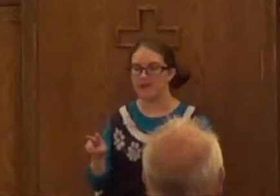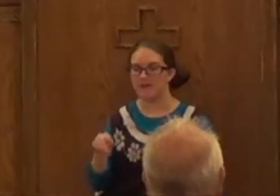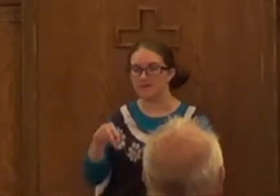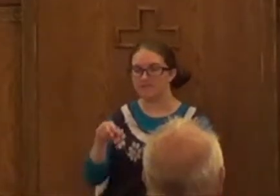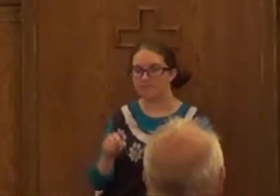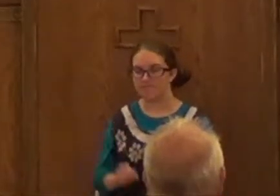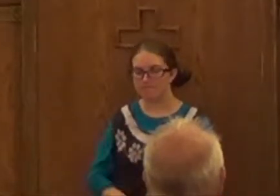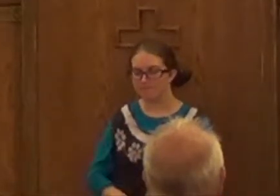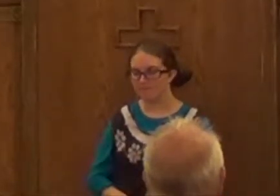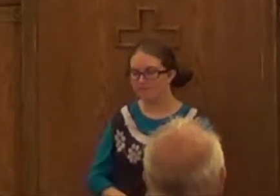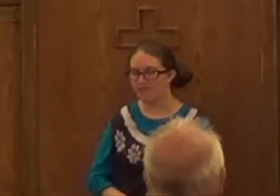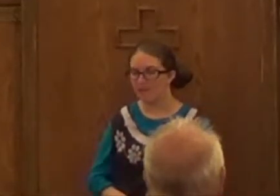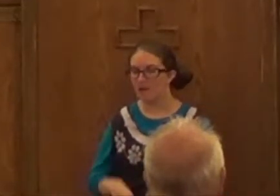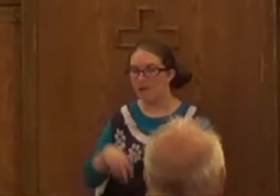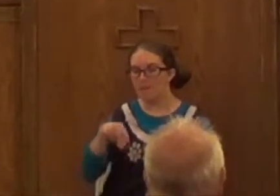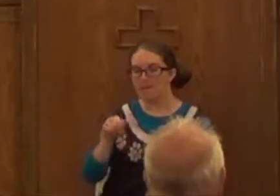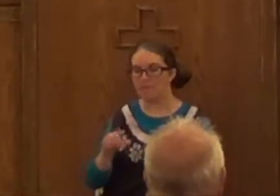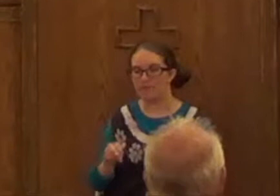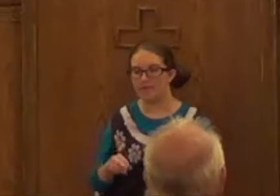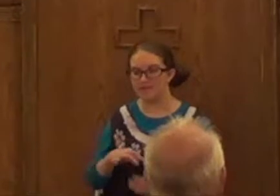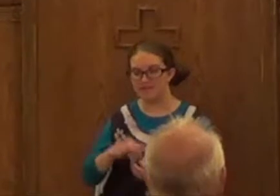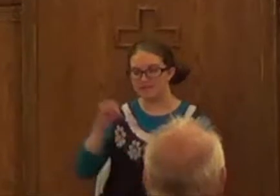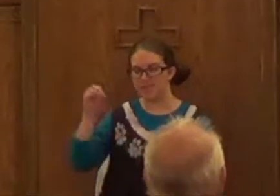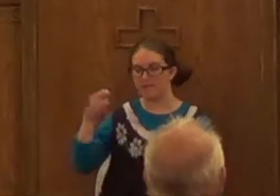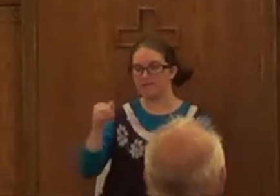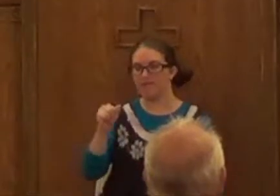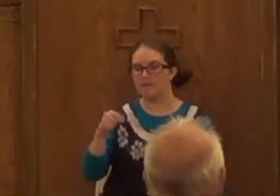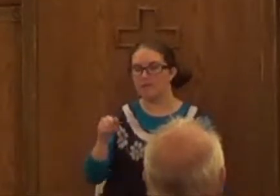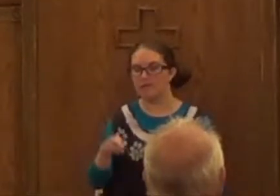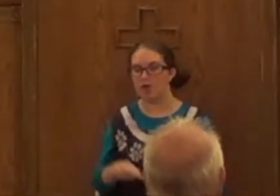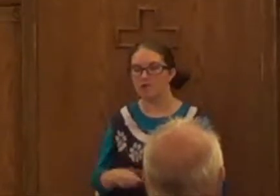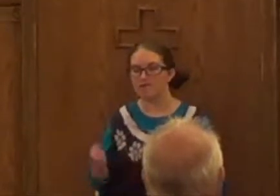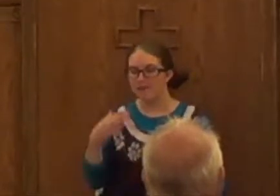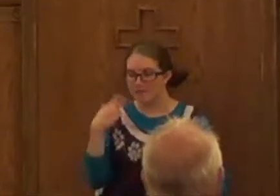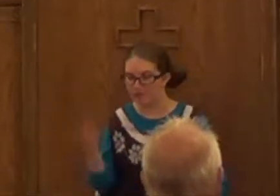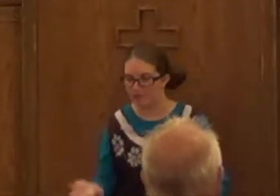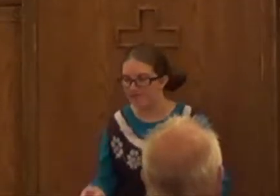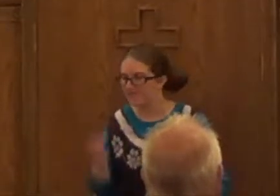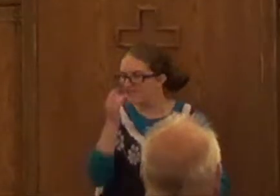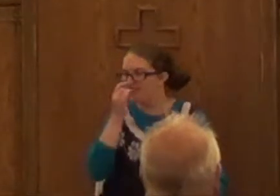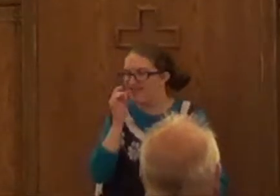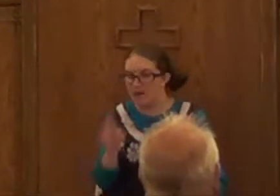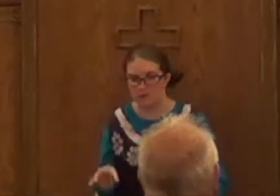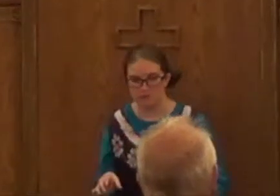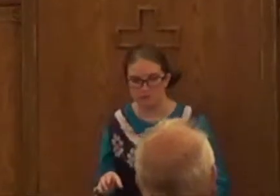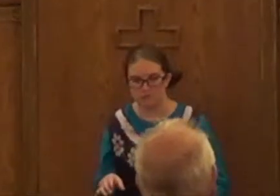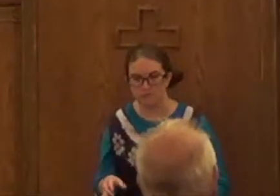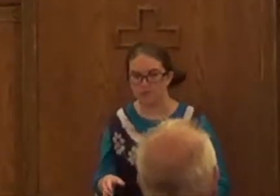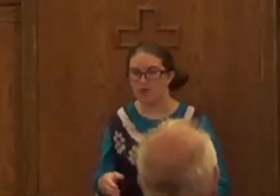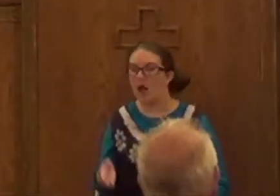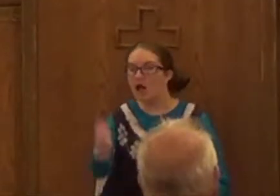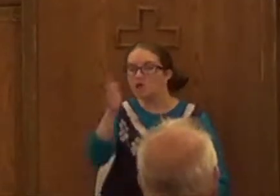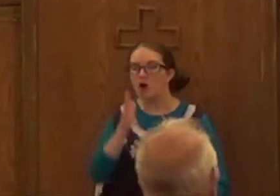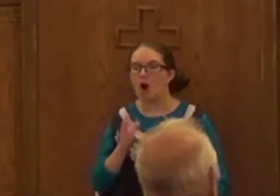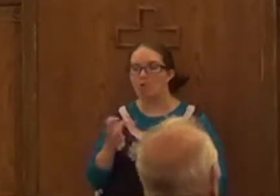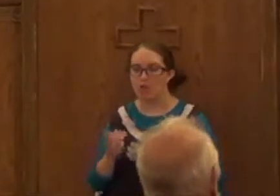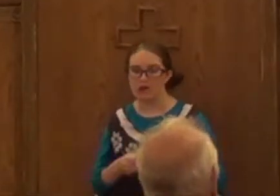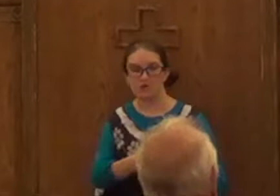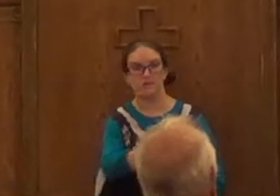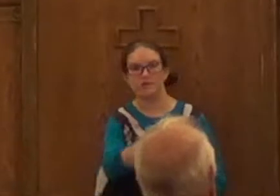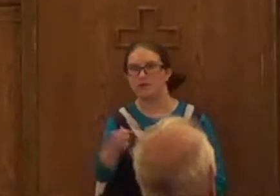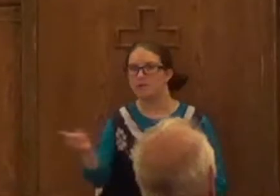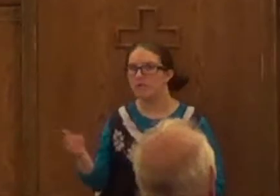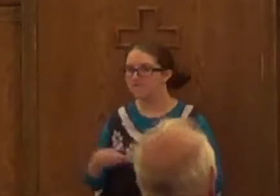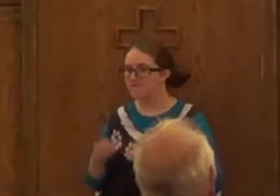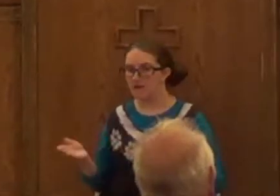is that backup plan, that spirit of Hagar, is the very thing that despises what God wants for you. It's the